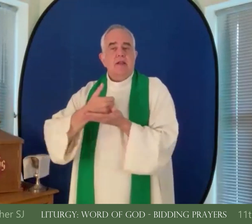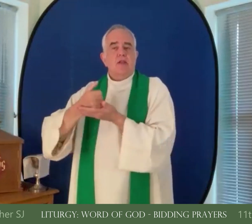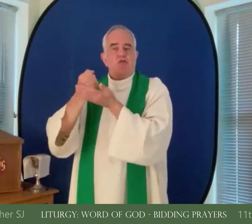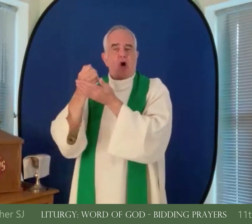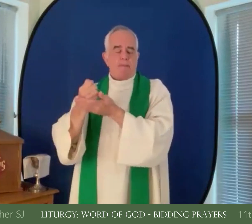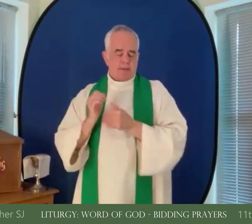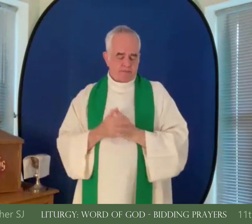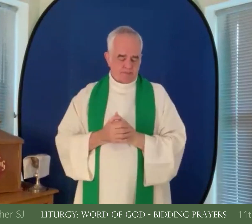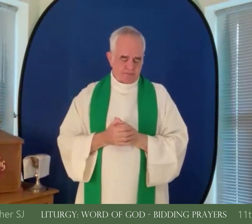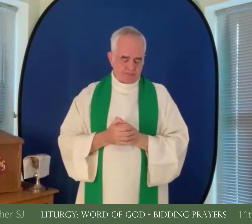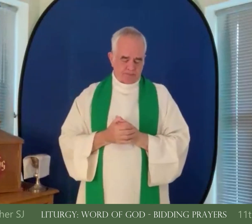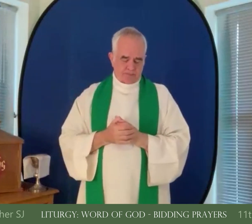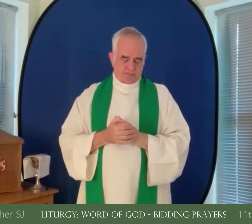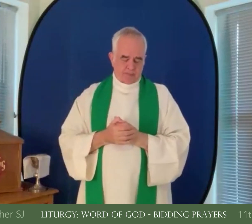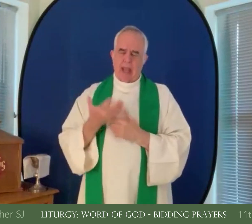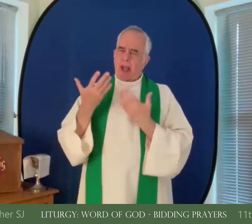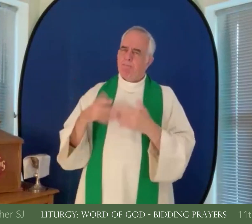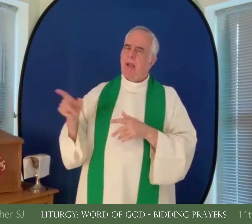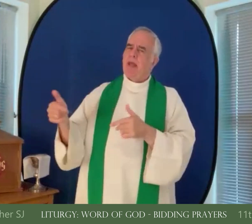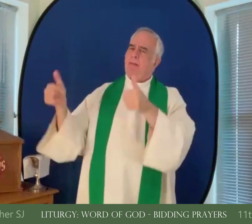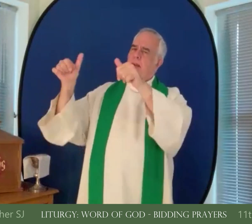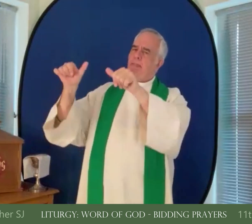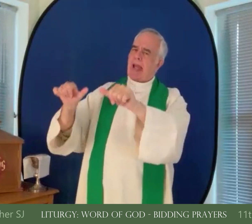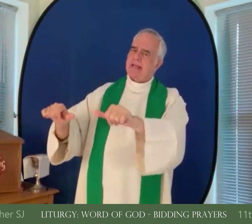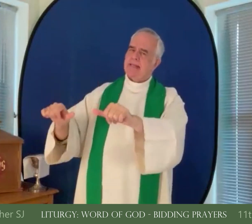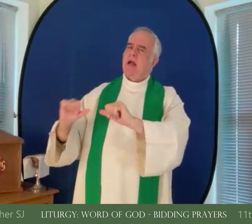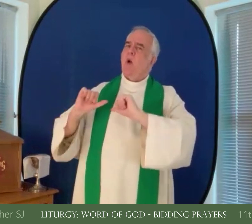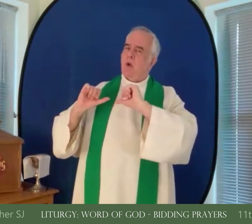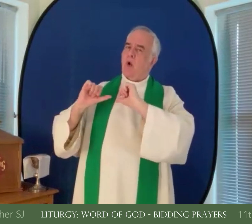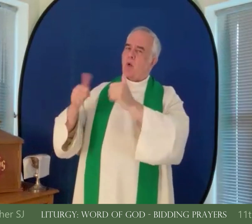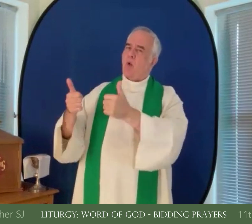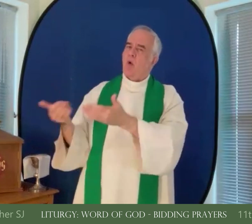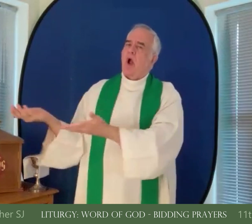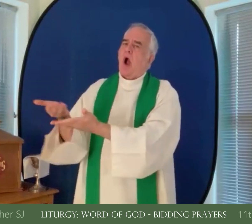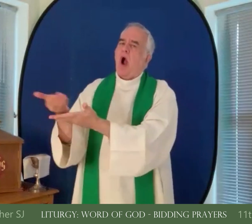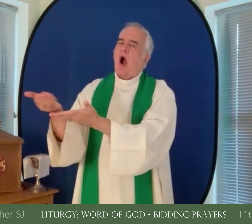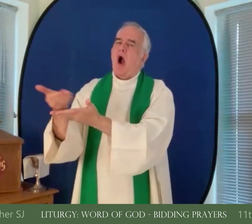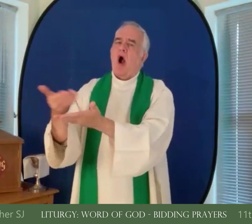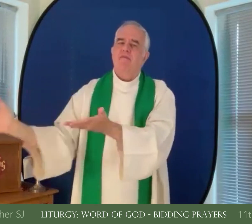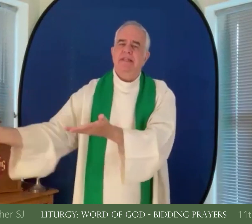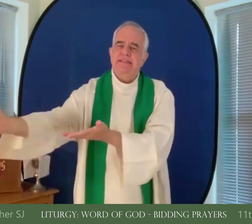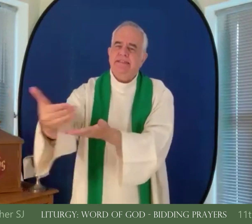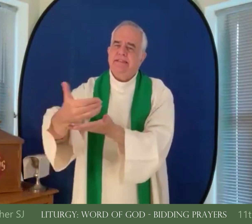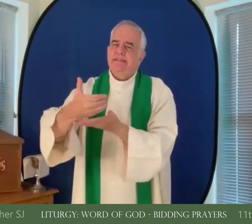the crop. May they be blessed with a good harvest.